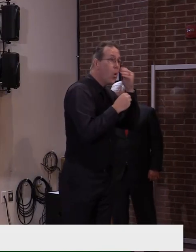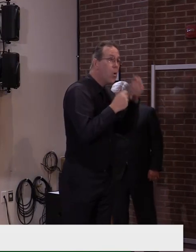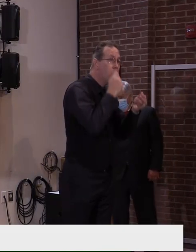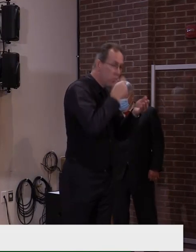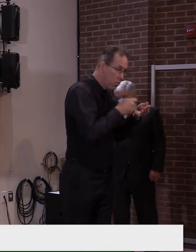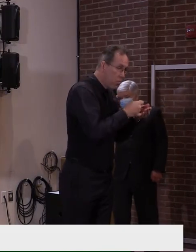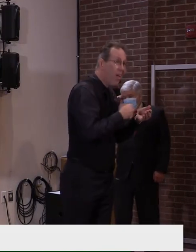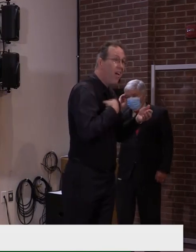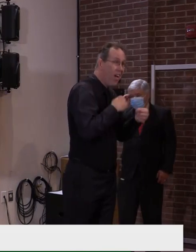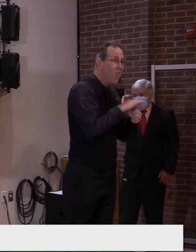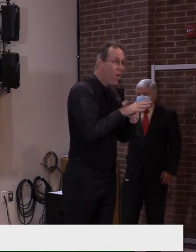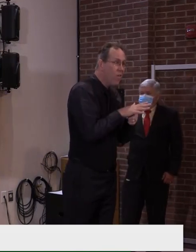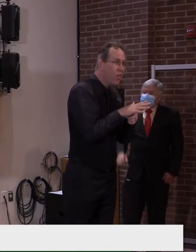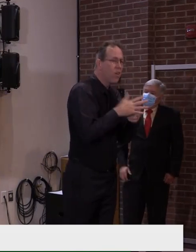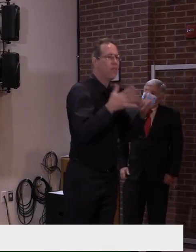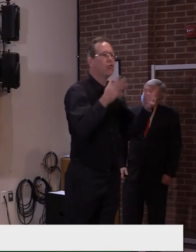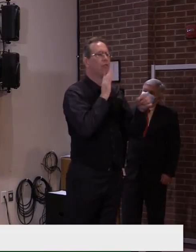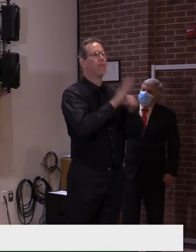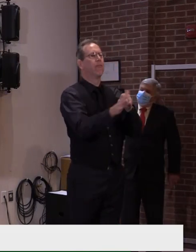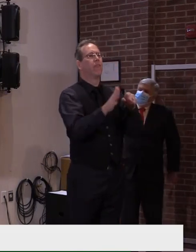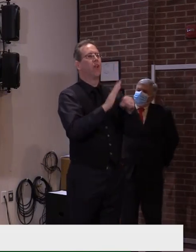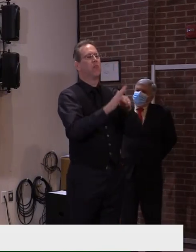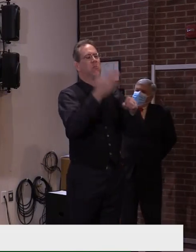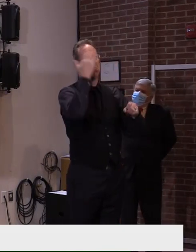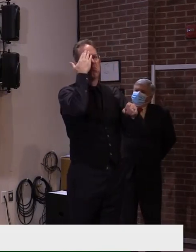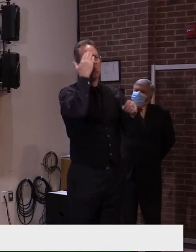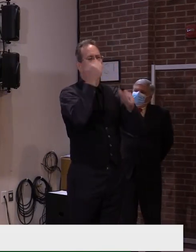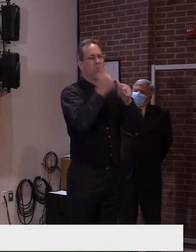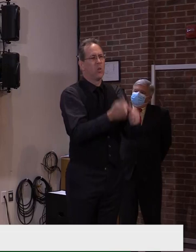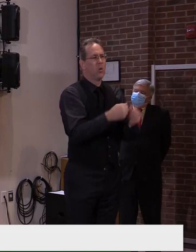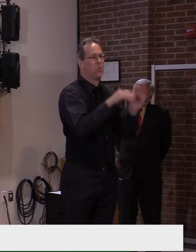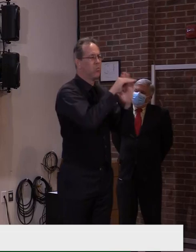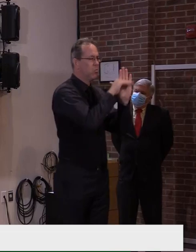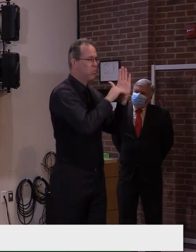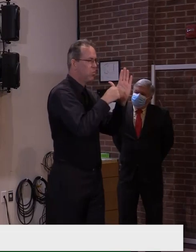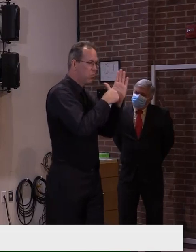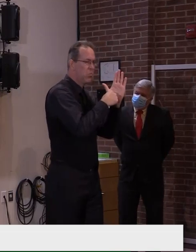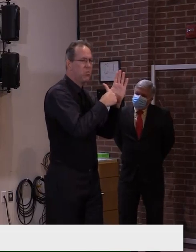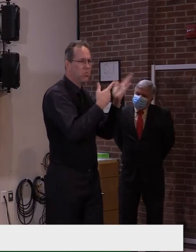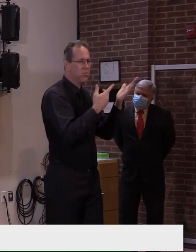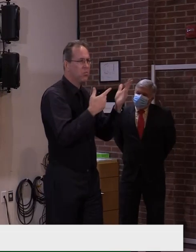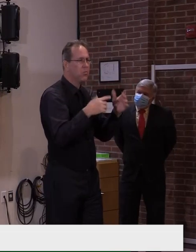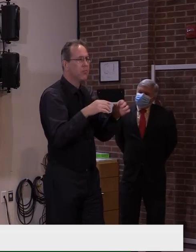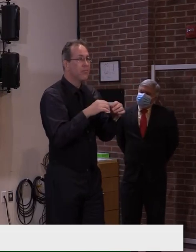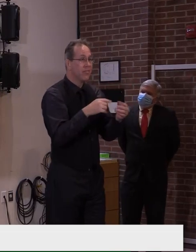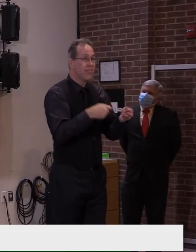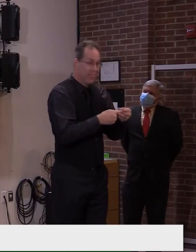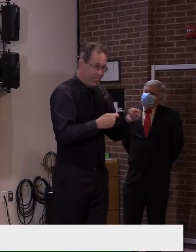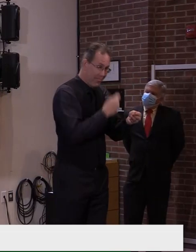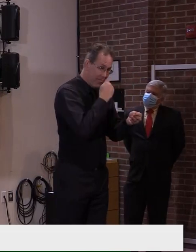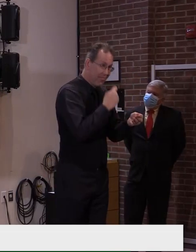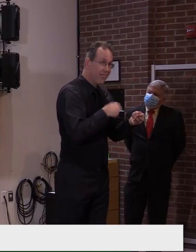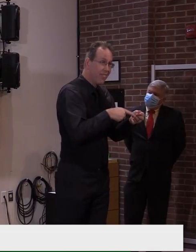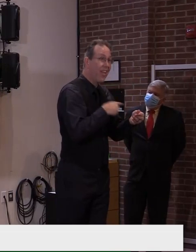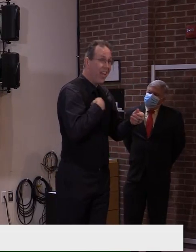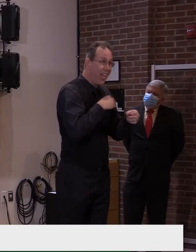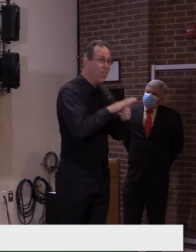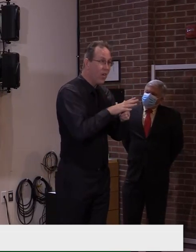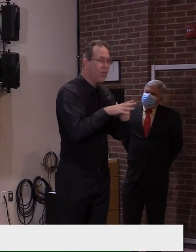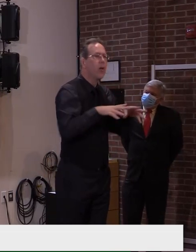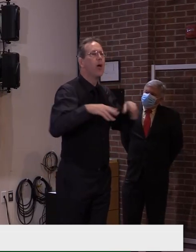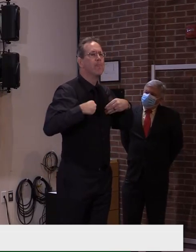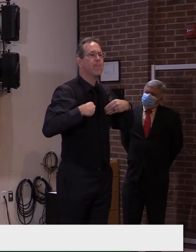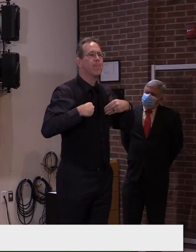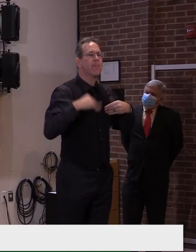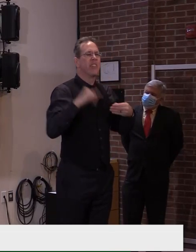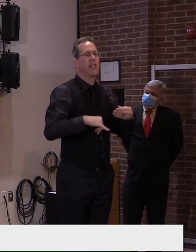test positive, or if they have no symptoms and they test positive, in December of 2021 in Vermont, there's a lot of